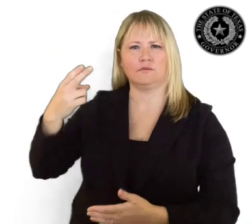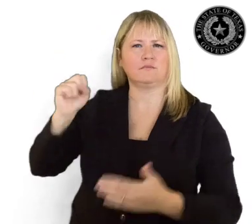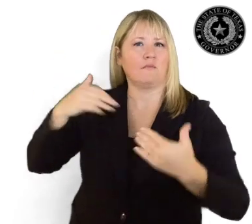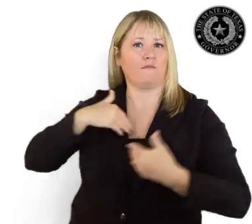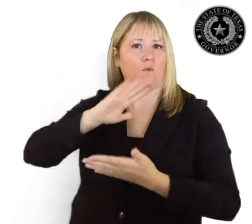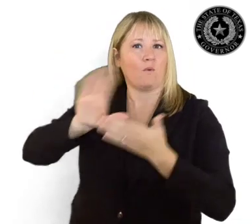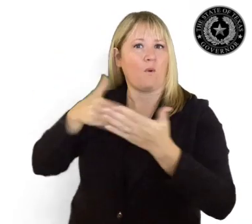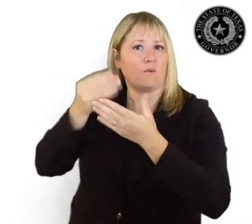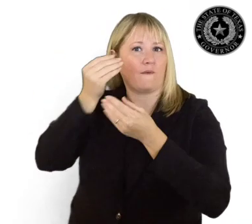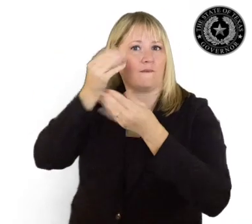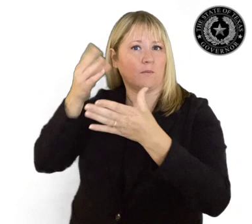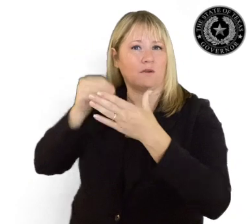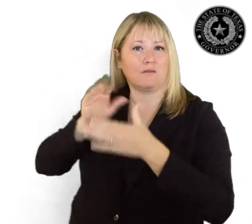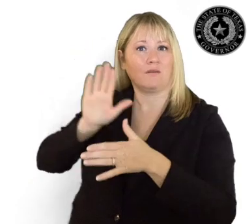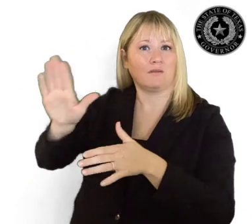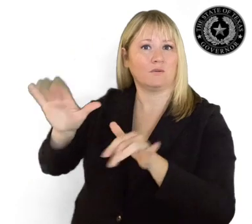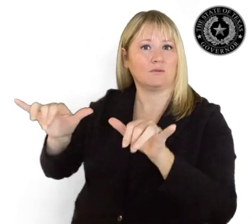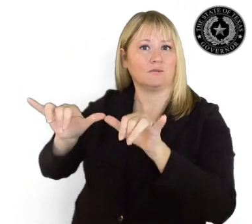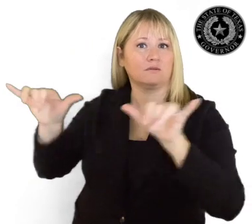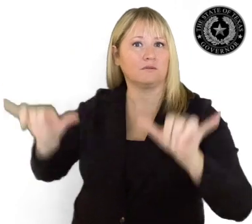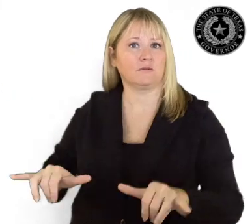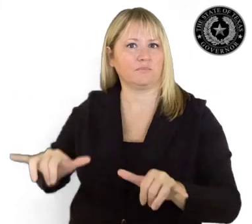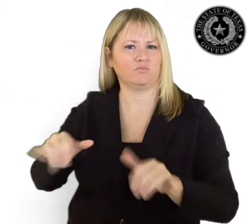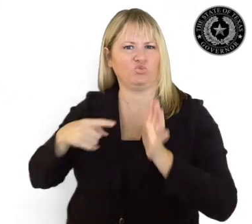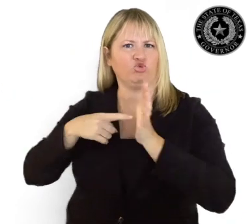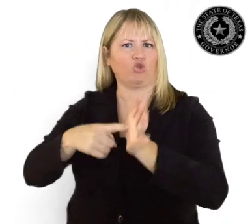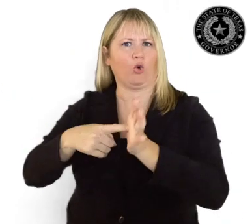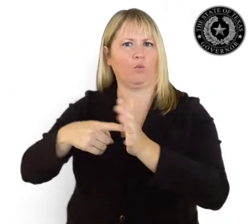of COVID-19.